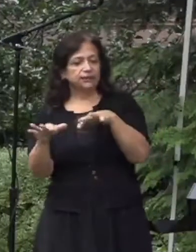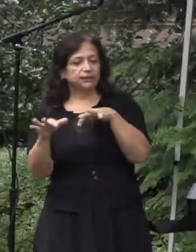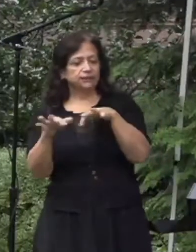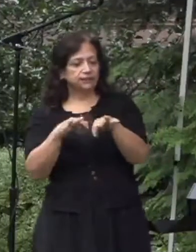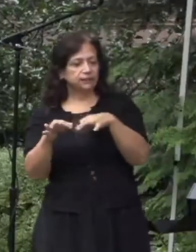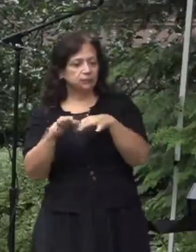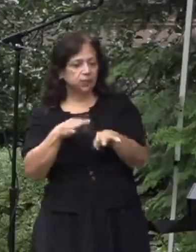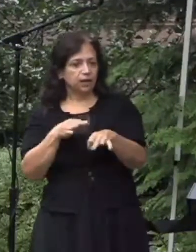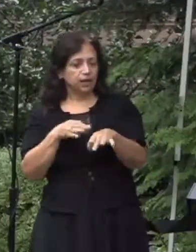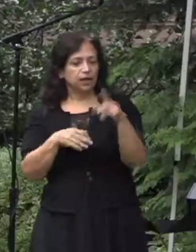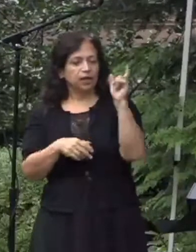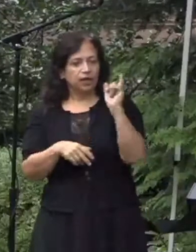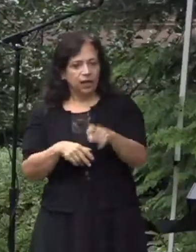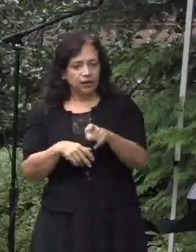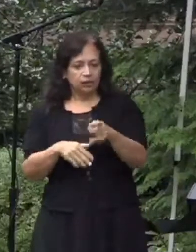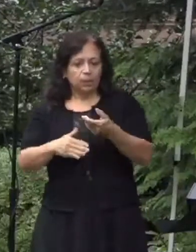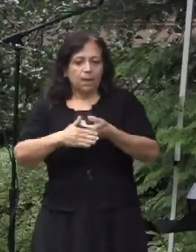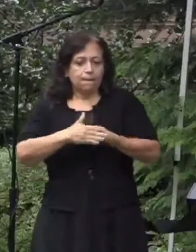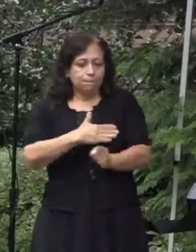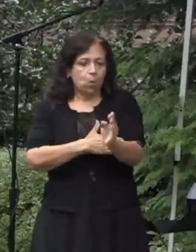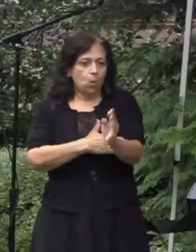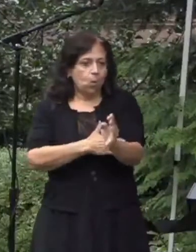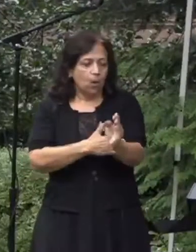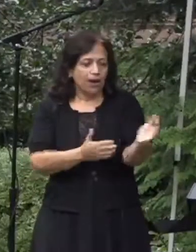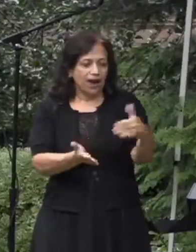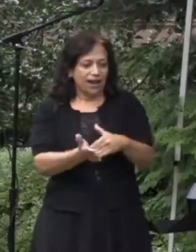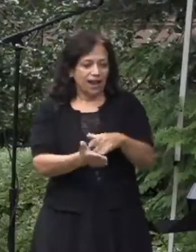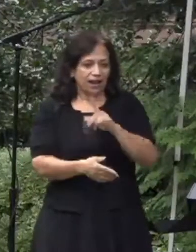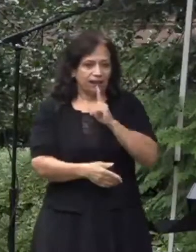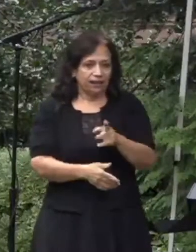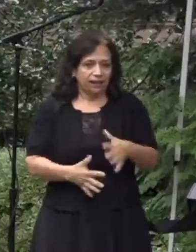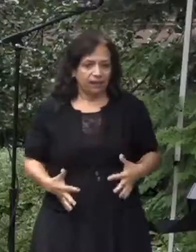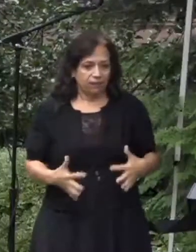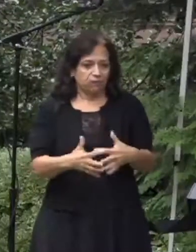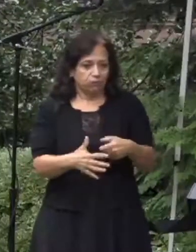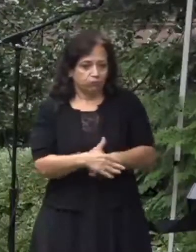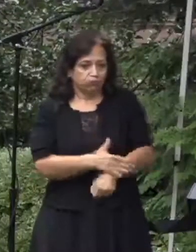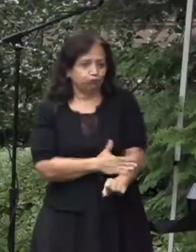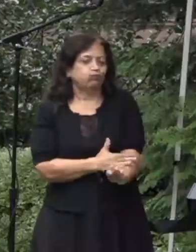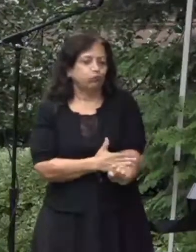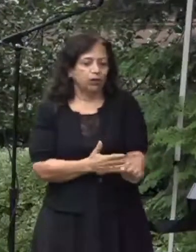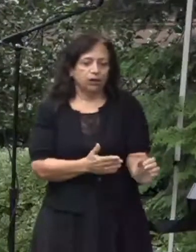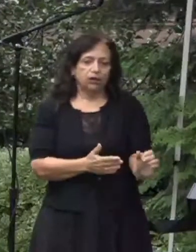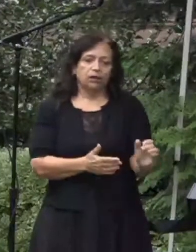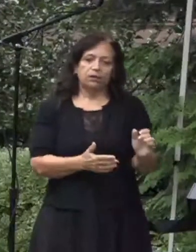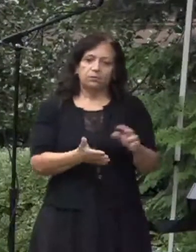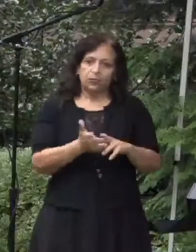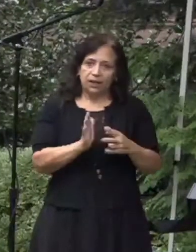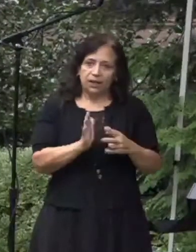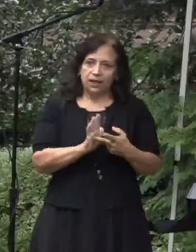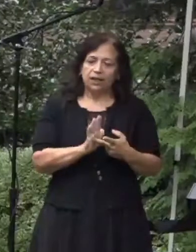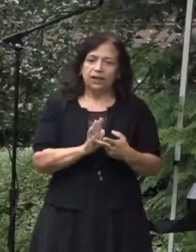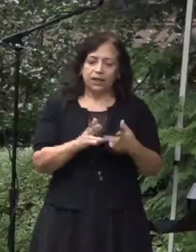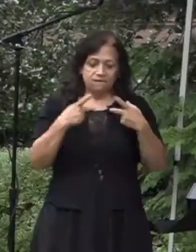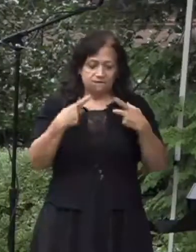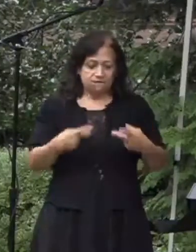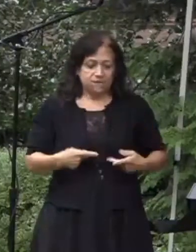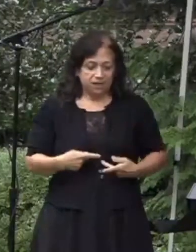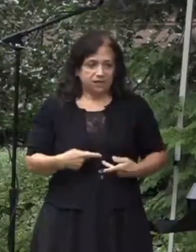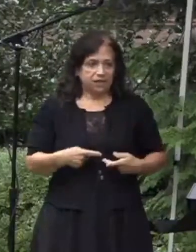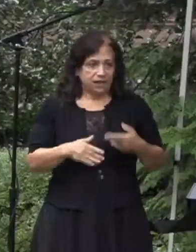him he must be born again, understanding this to mean being